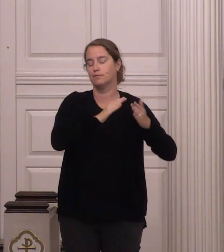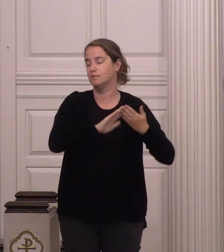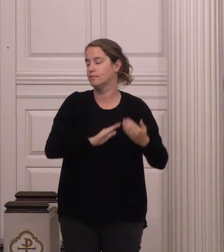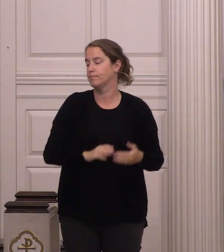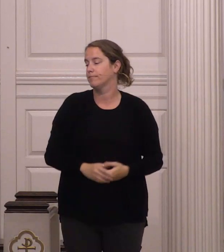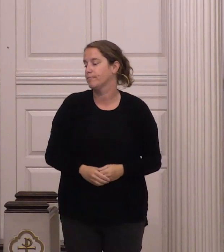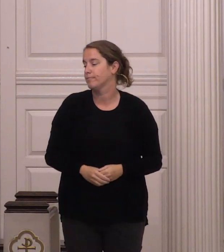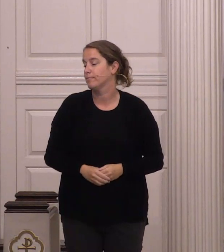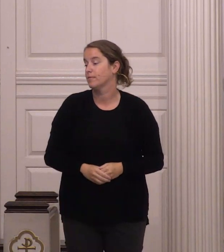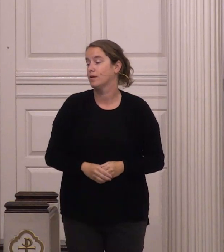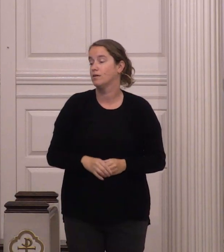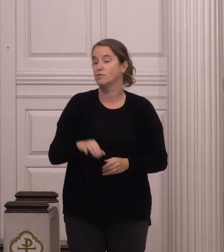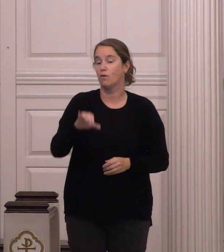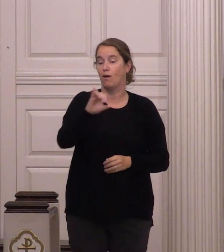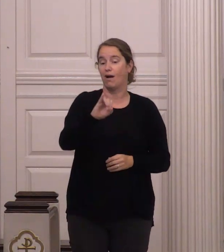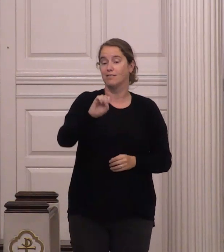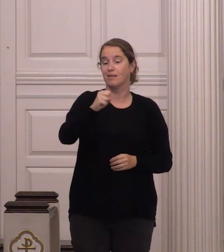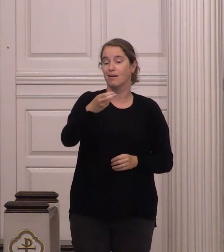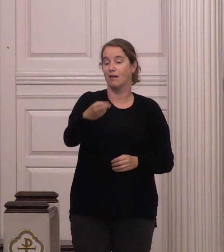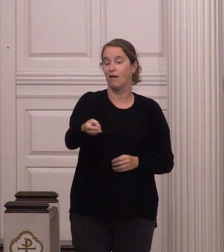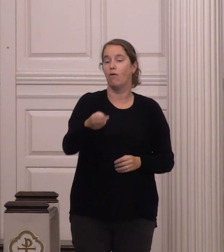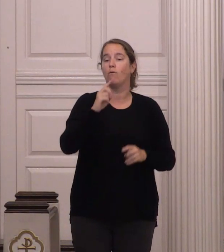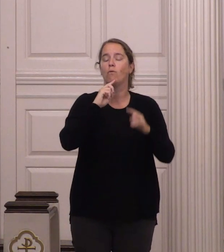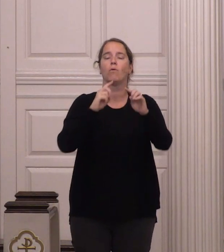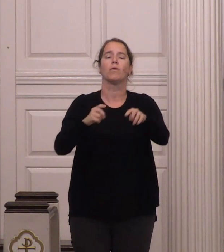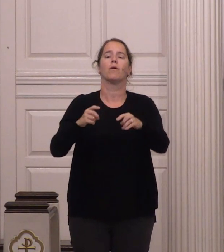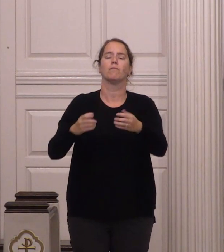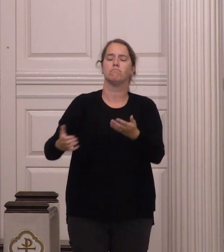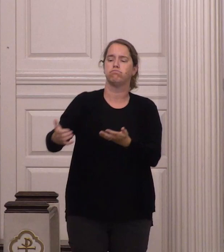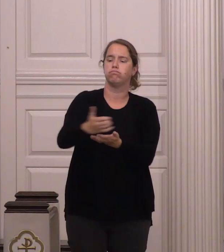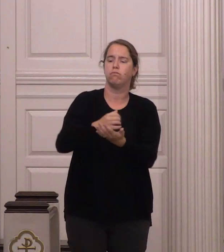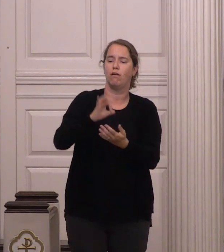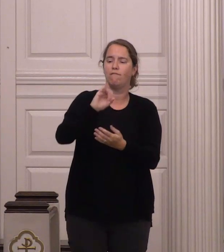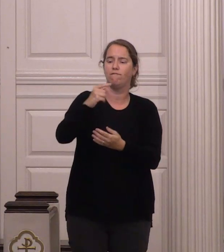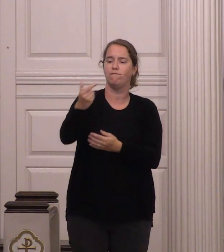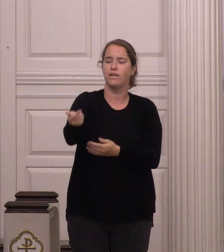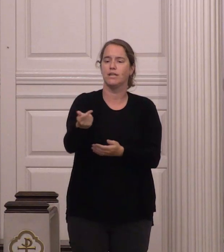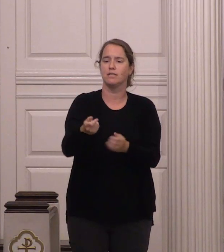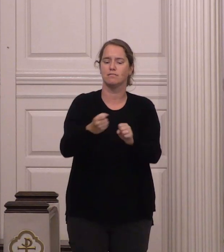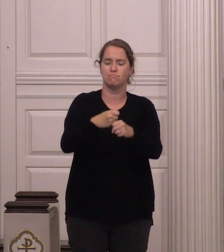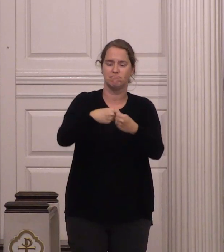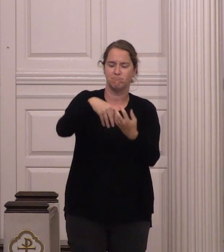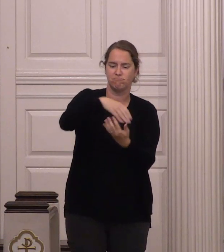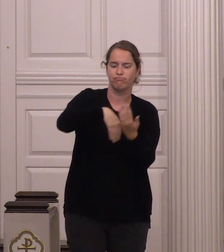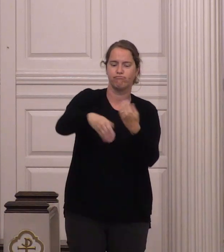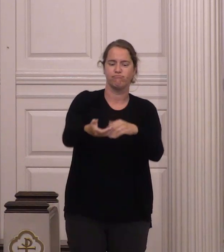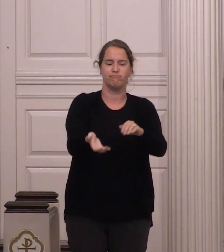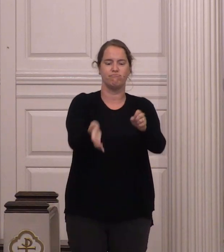Isaiah then ordered a poultice of figs to be taken and applied to the boil that he might recover.